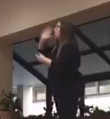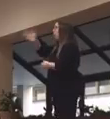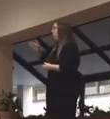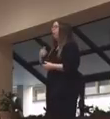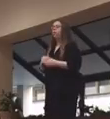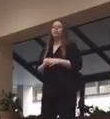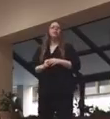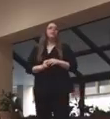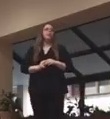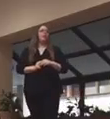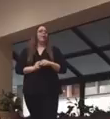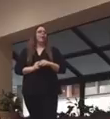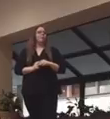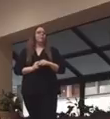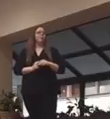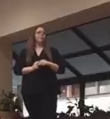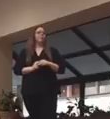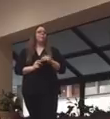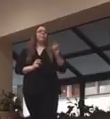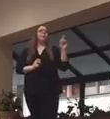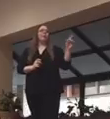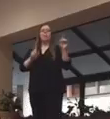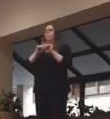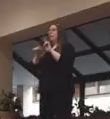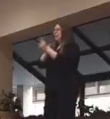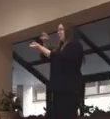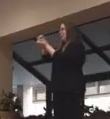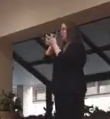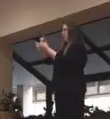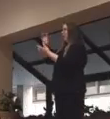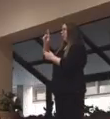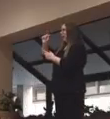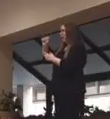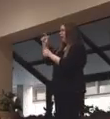a consult basis to discuss some of these issues.